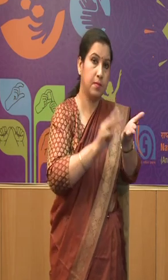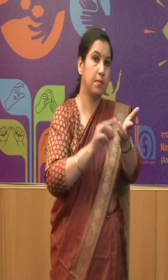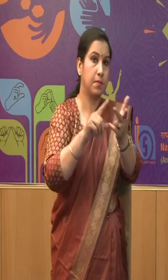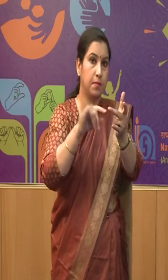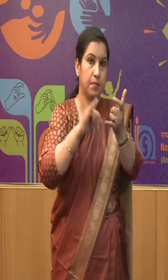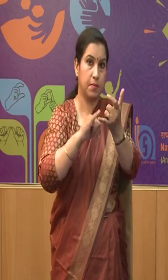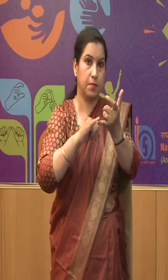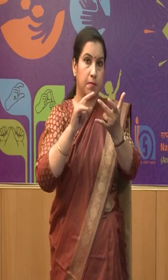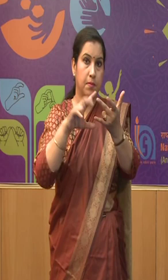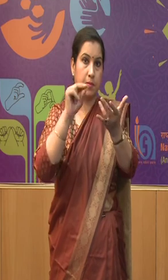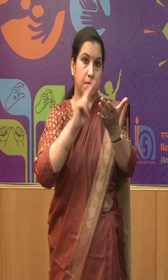People from India